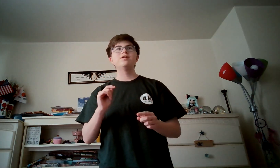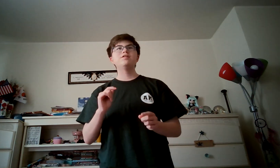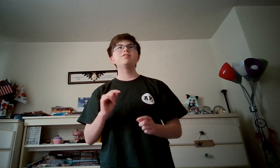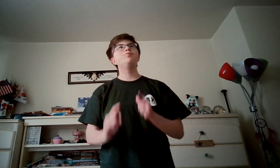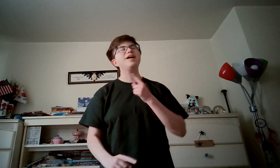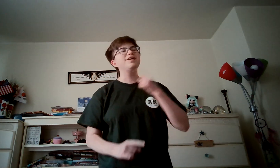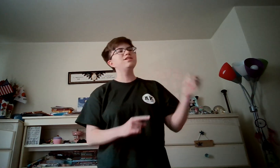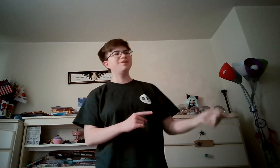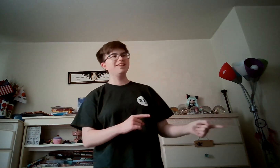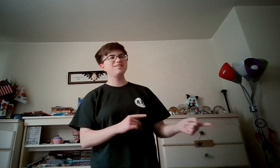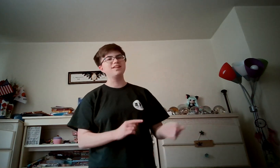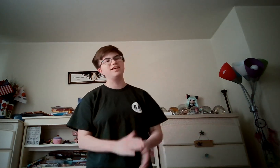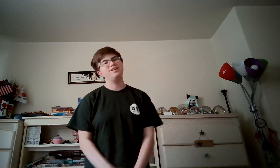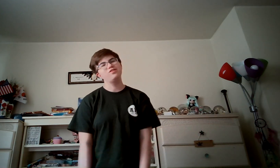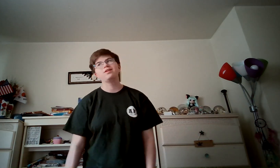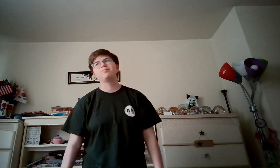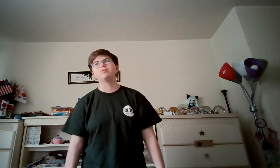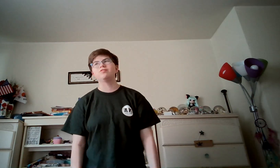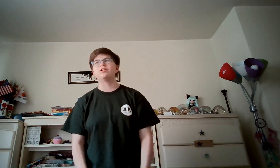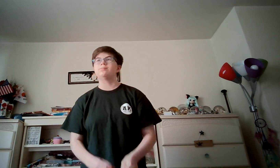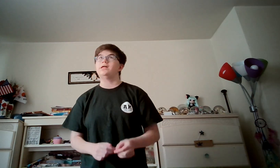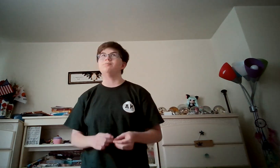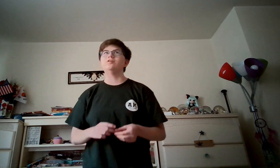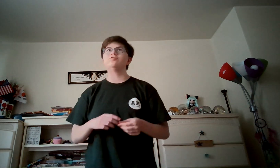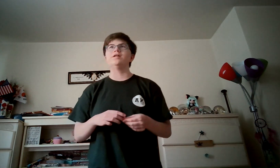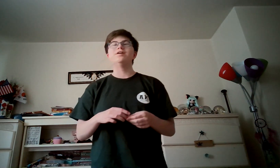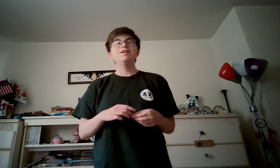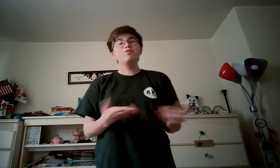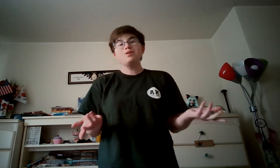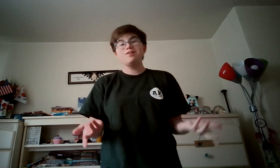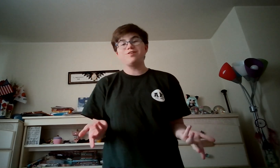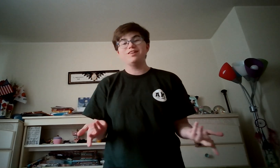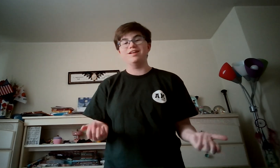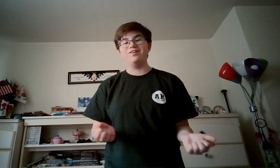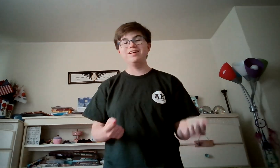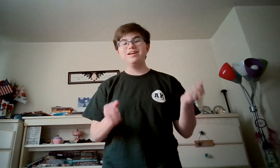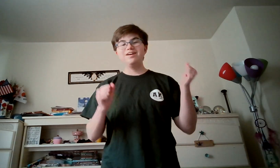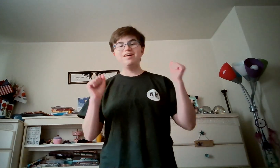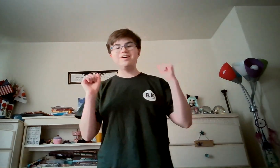was like, wait, I didn't explain this thing. And I did the same thing when I was talking to my neighbor yesterday. It's really fun though.